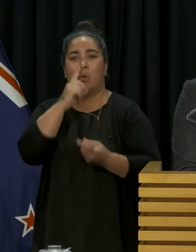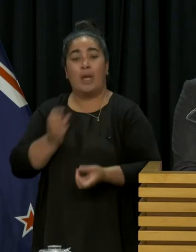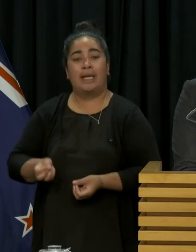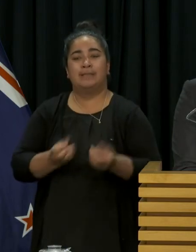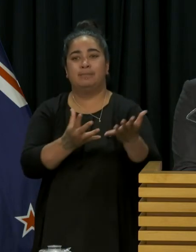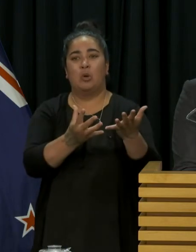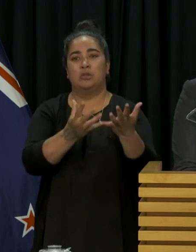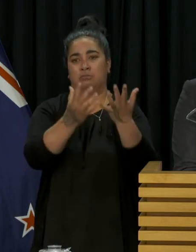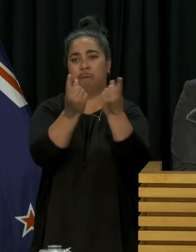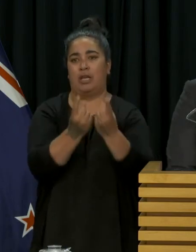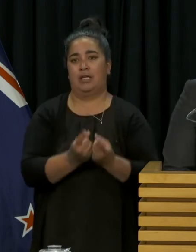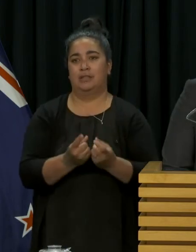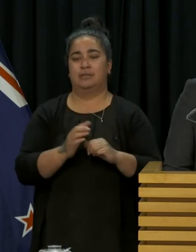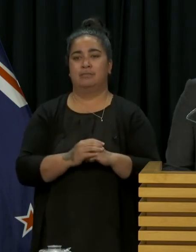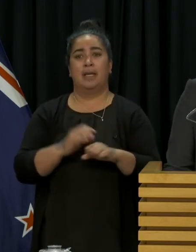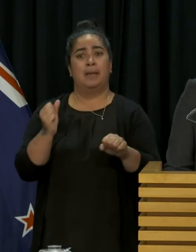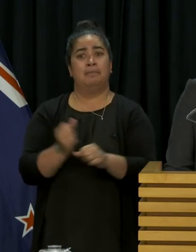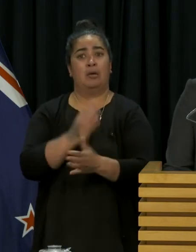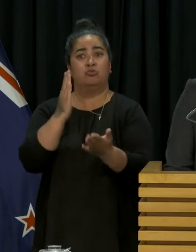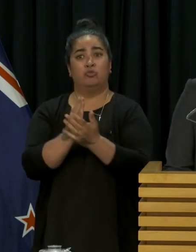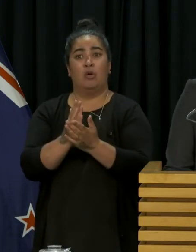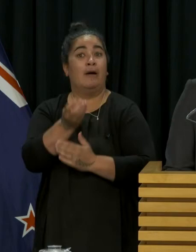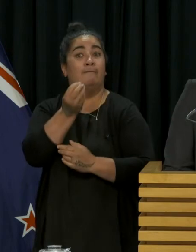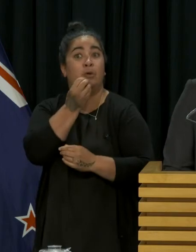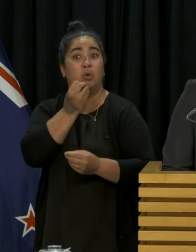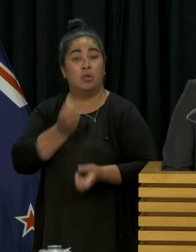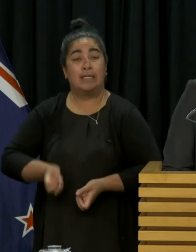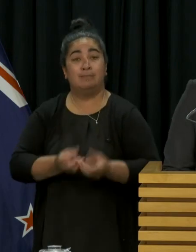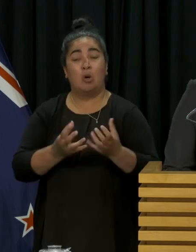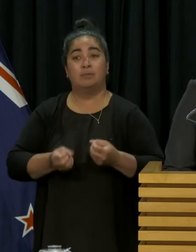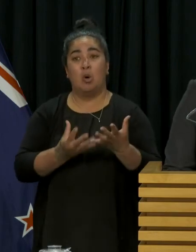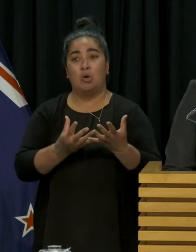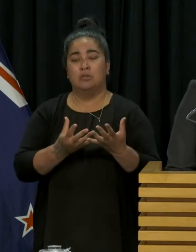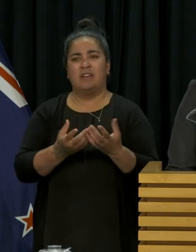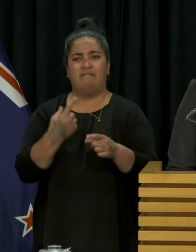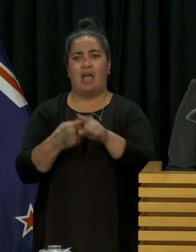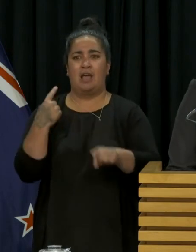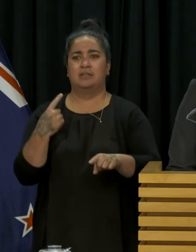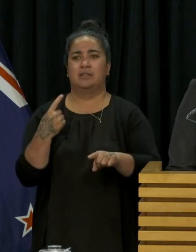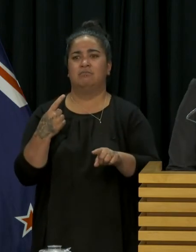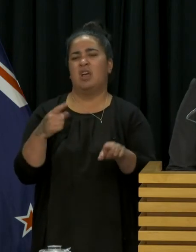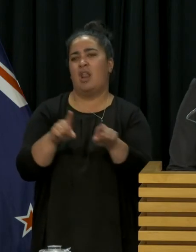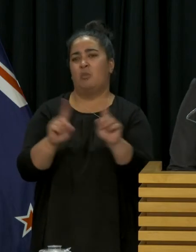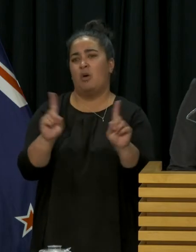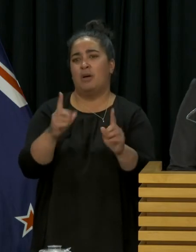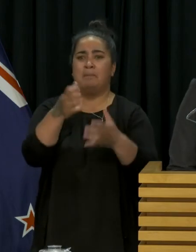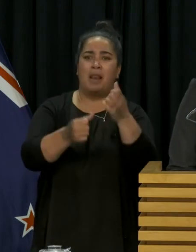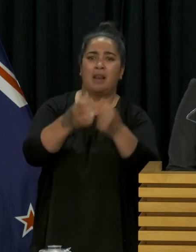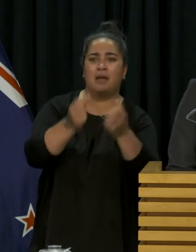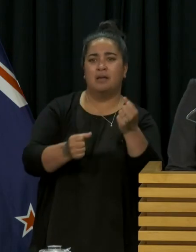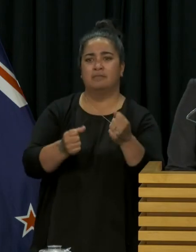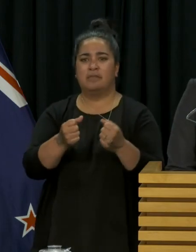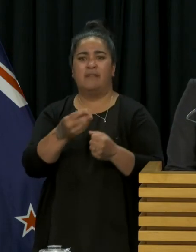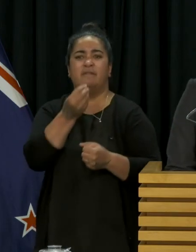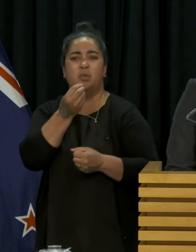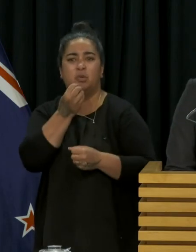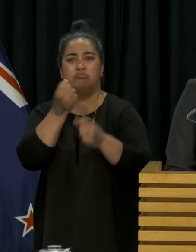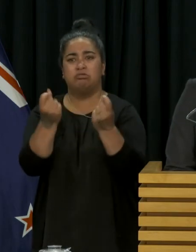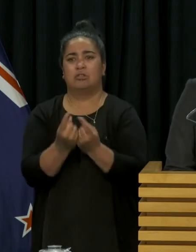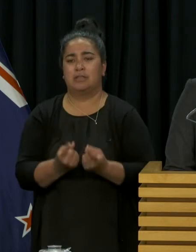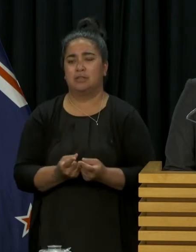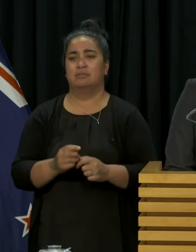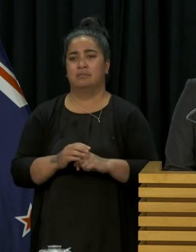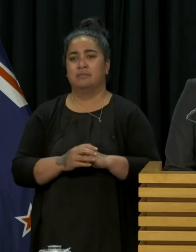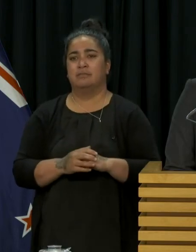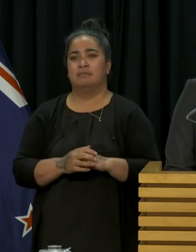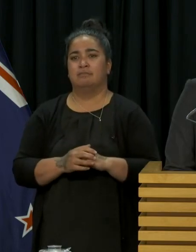guarantees the speedy processing of perishable goods such as our meat and dairy products, as well as delivering some additional market access, in